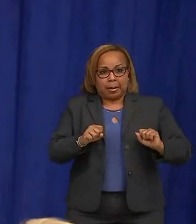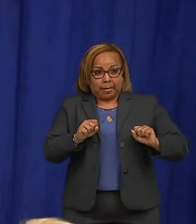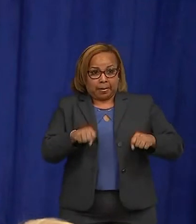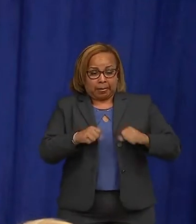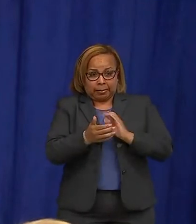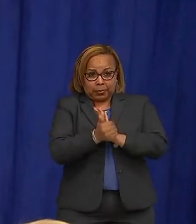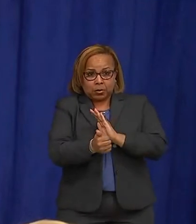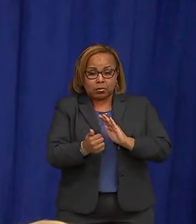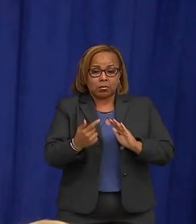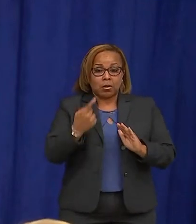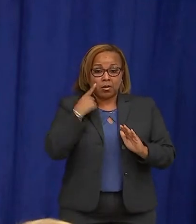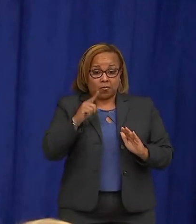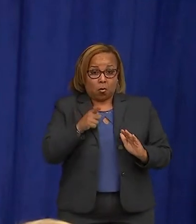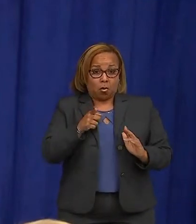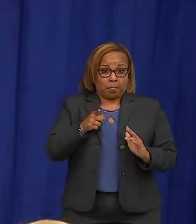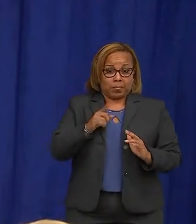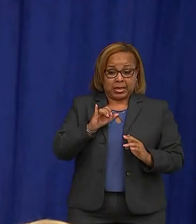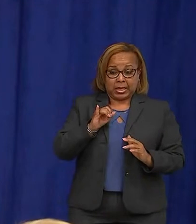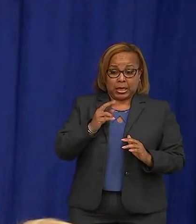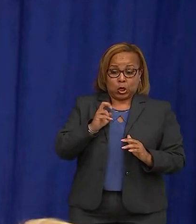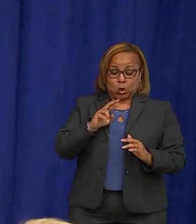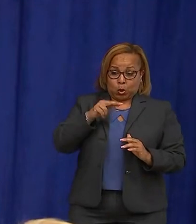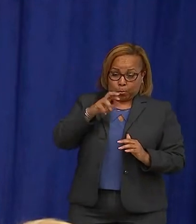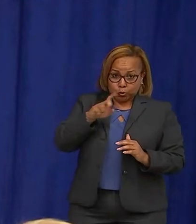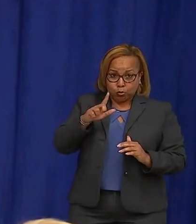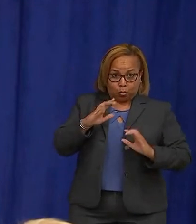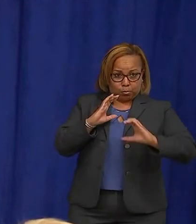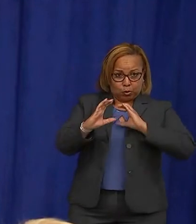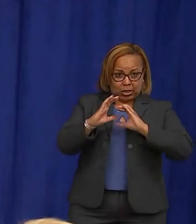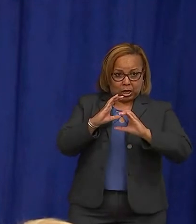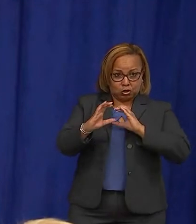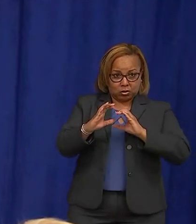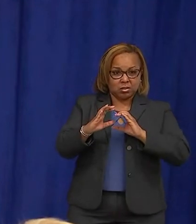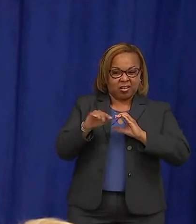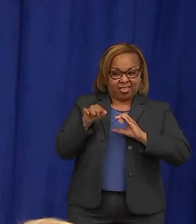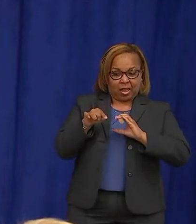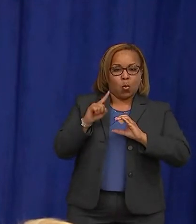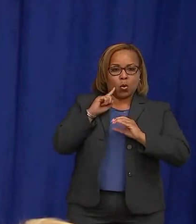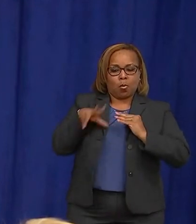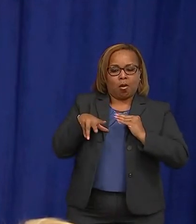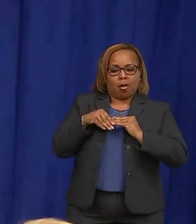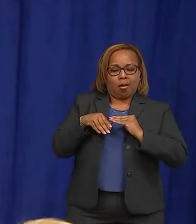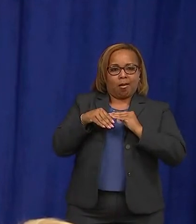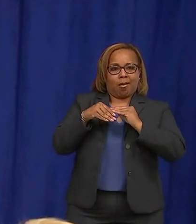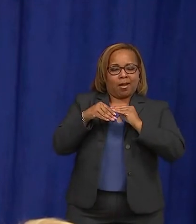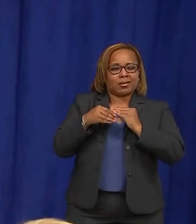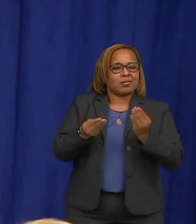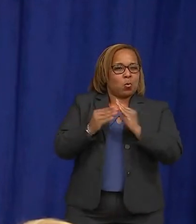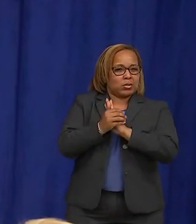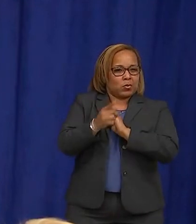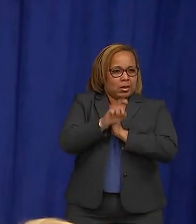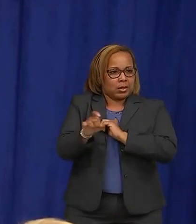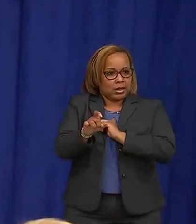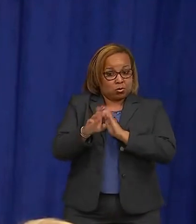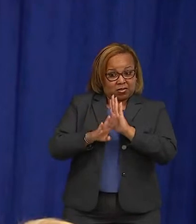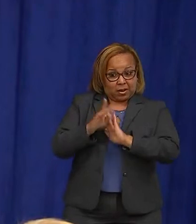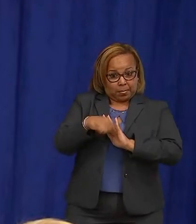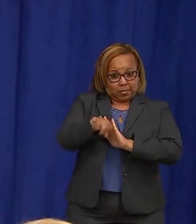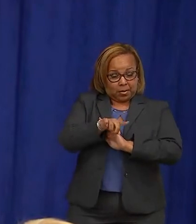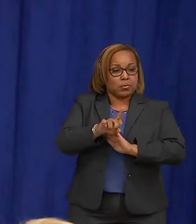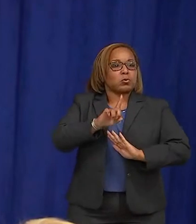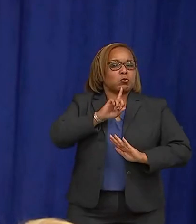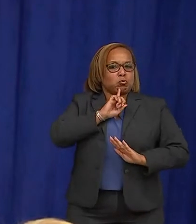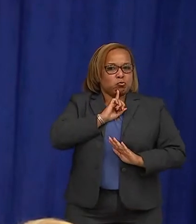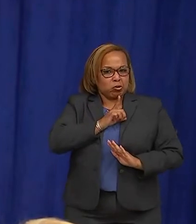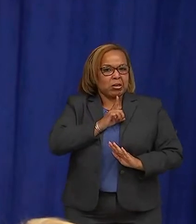capacity for that interpersonal communication, we will then add upon the skills that they need and develop them to